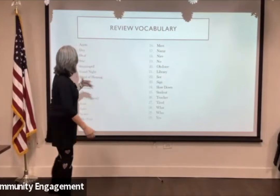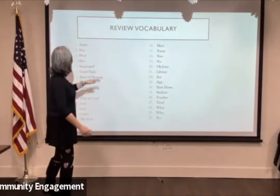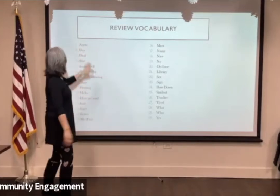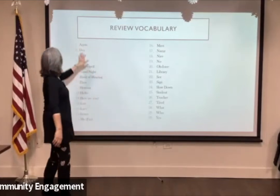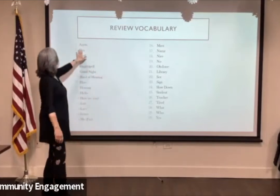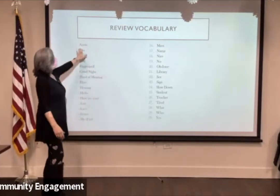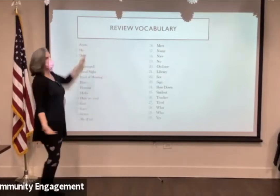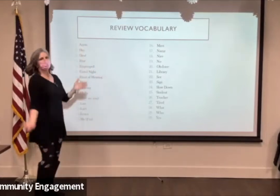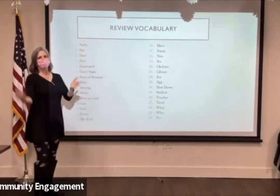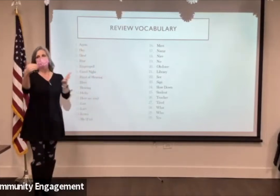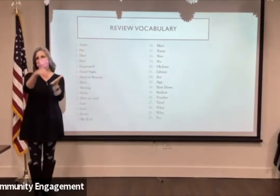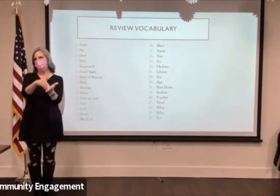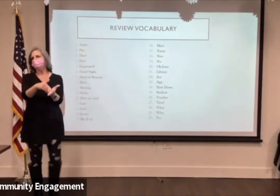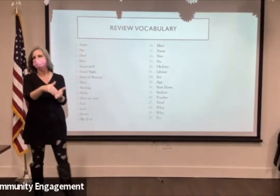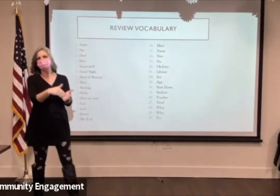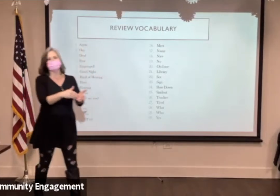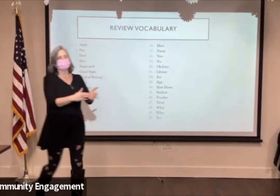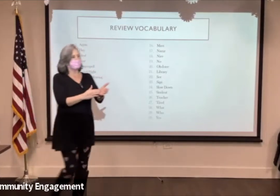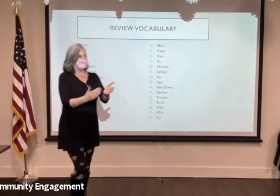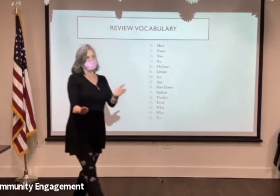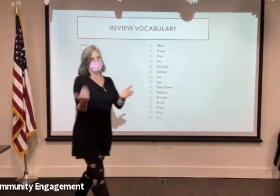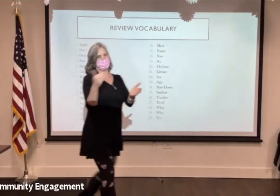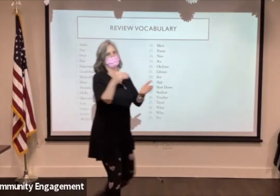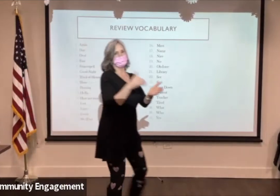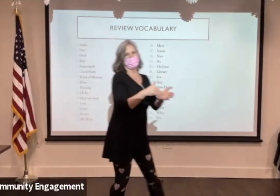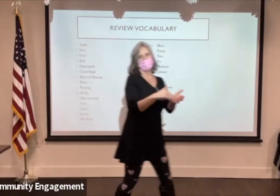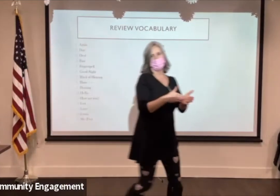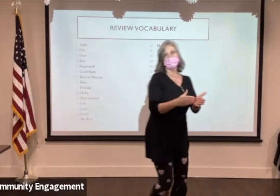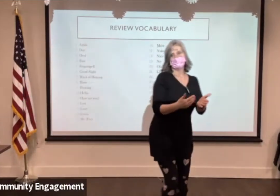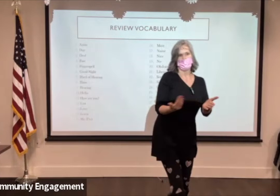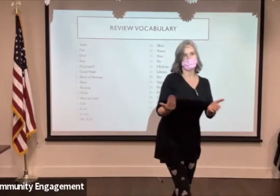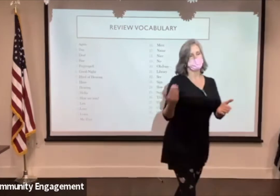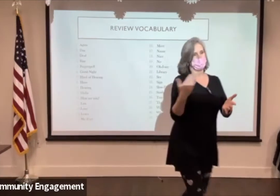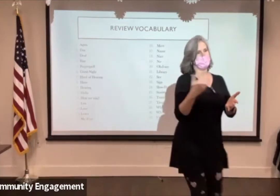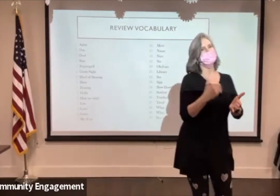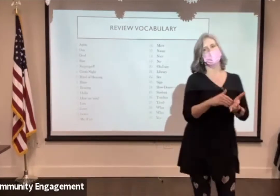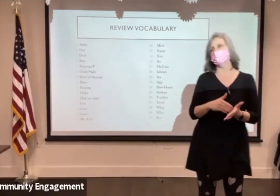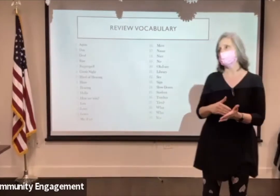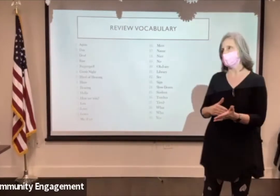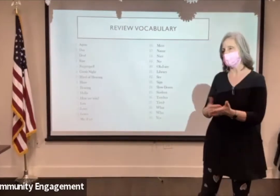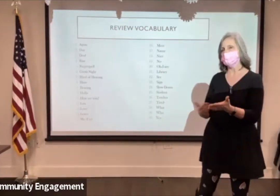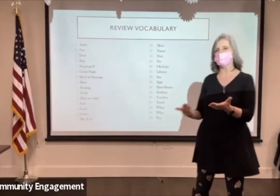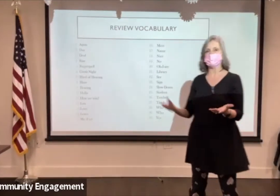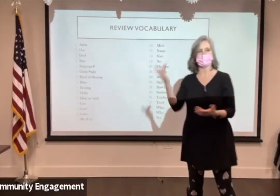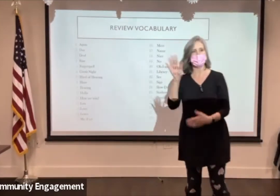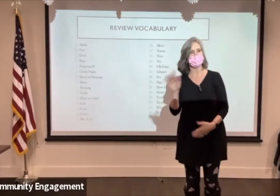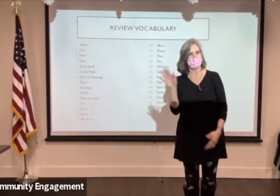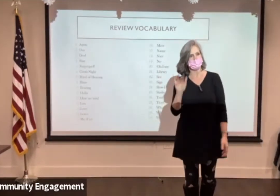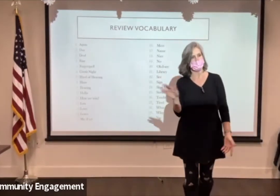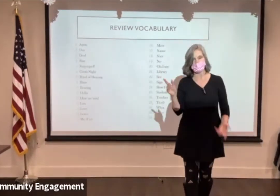cords. So the sign for again. Deaf culture is all about communication and understanding. So if somebody's signing something